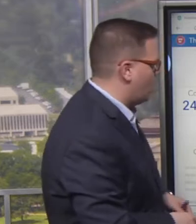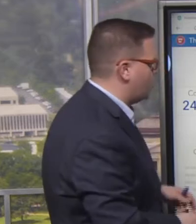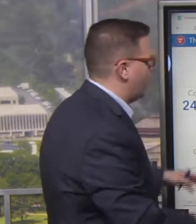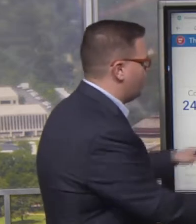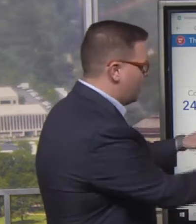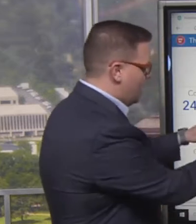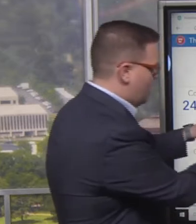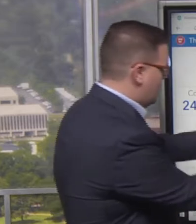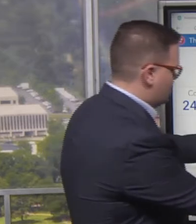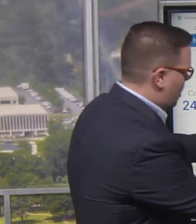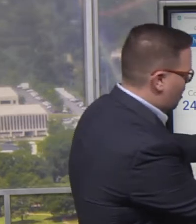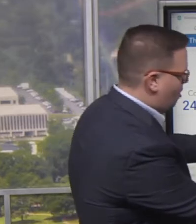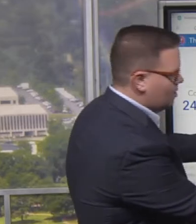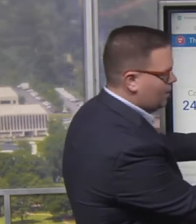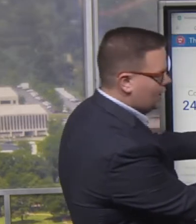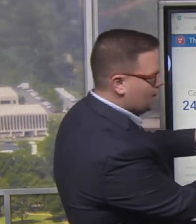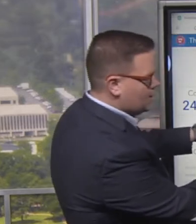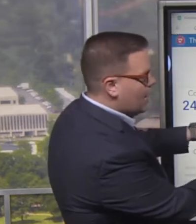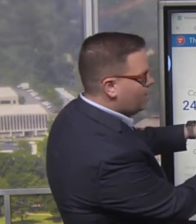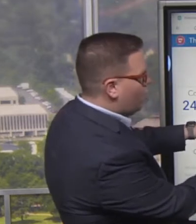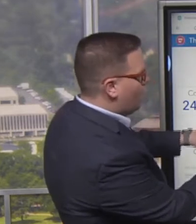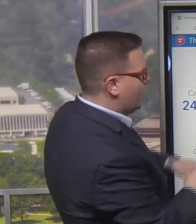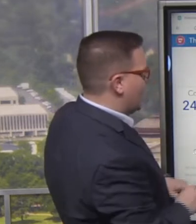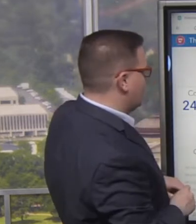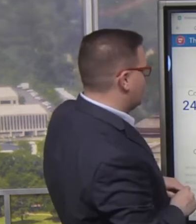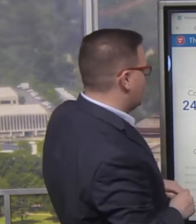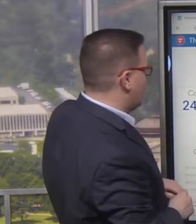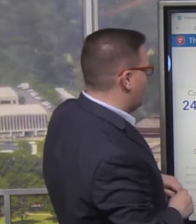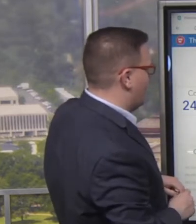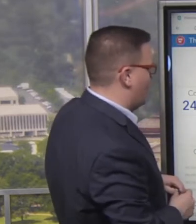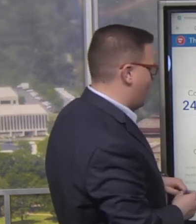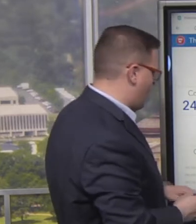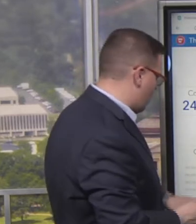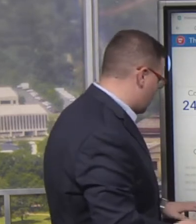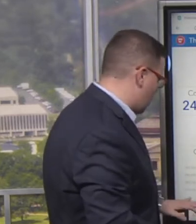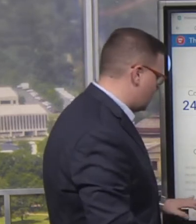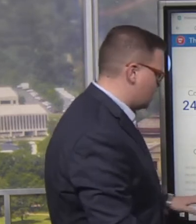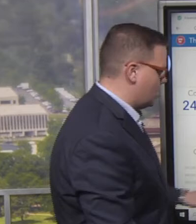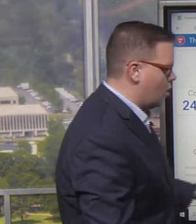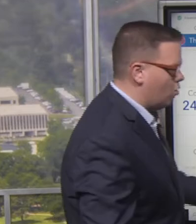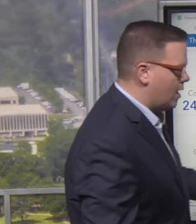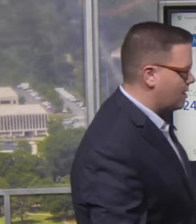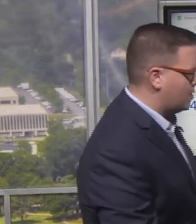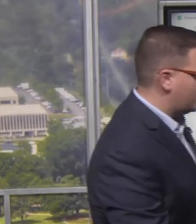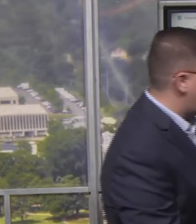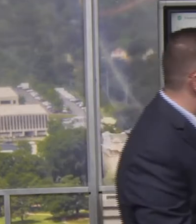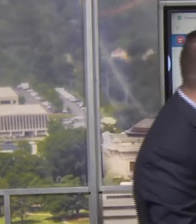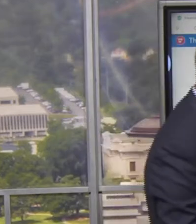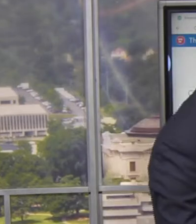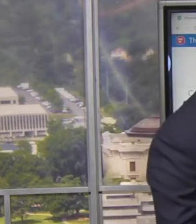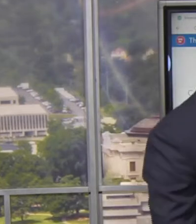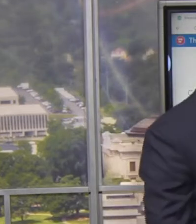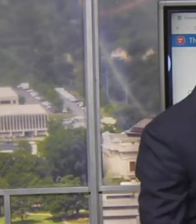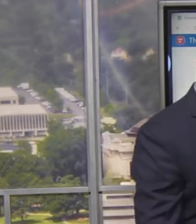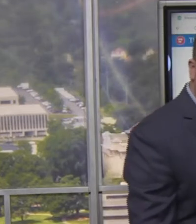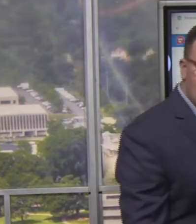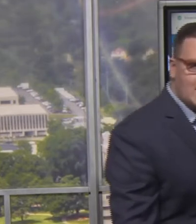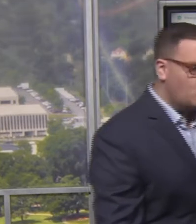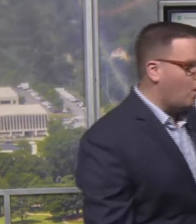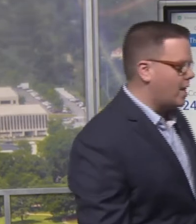go to it. This is ultimately the state of COVID-19 around Arkansas. This is the total cases from March